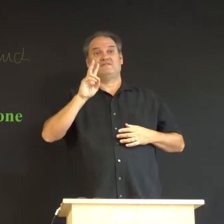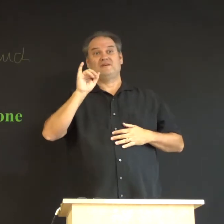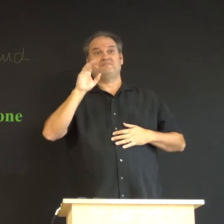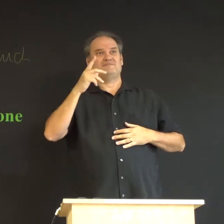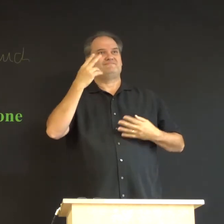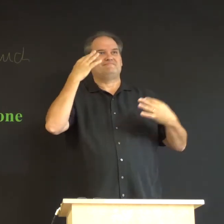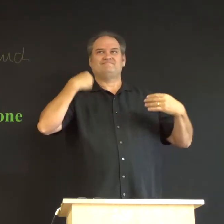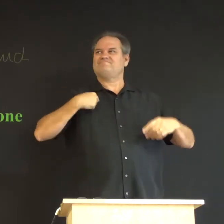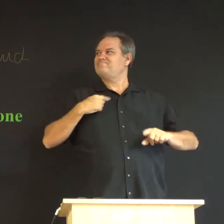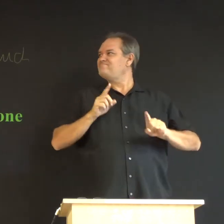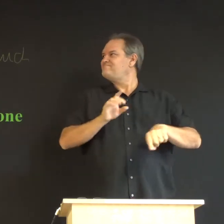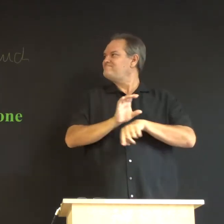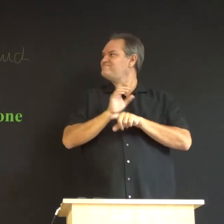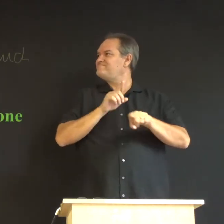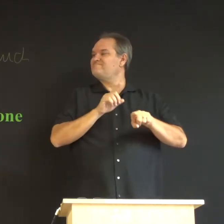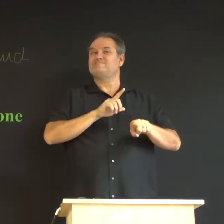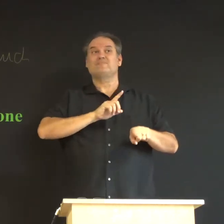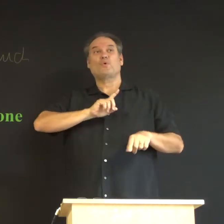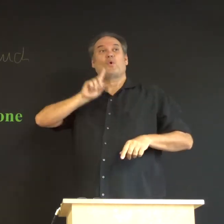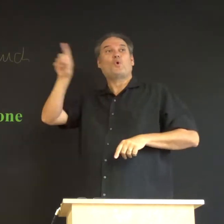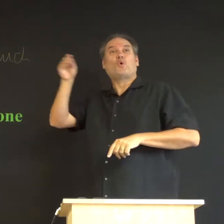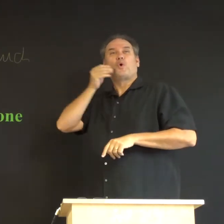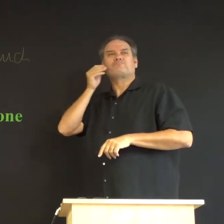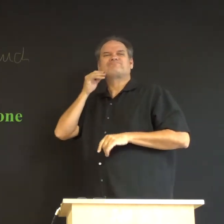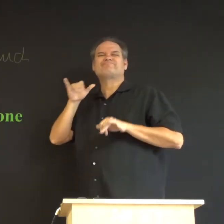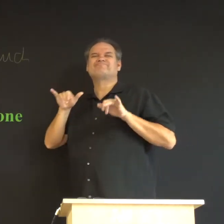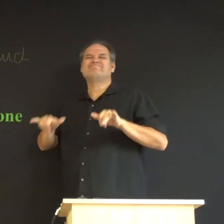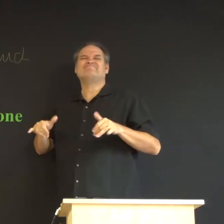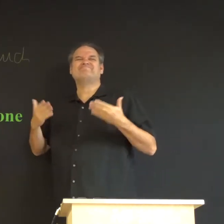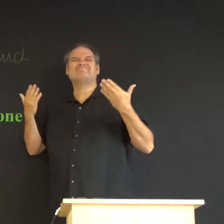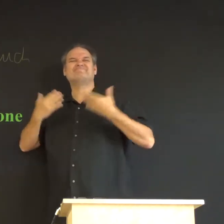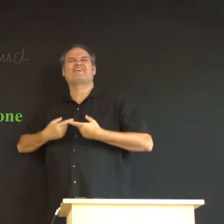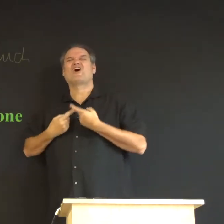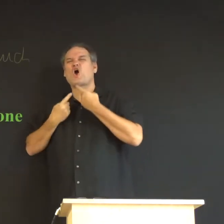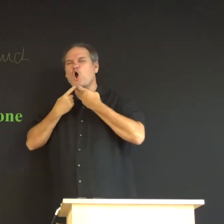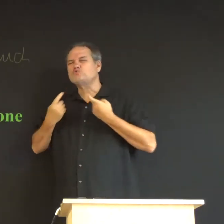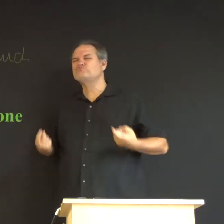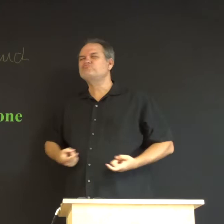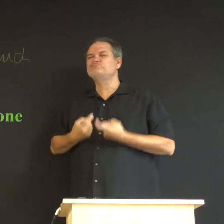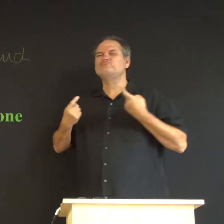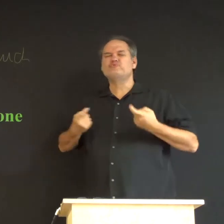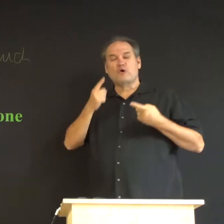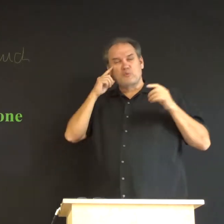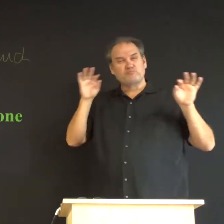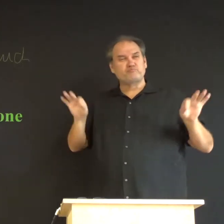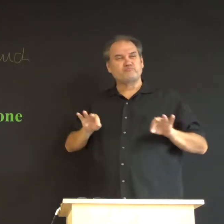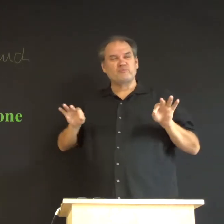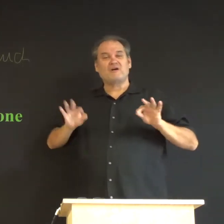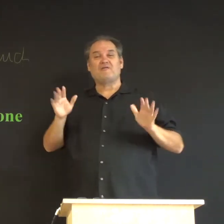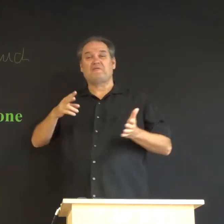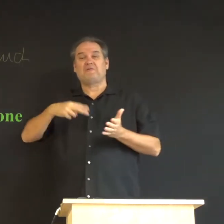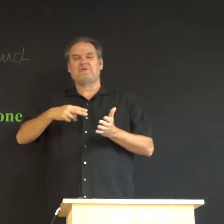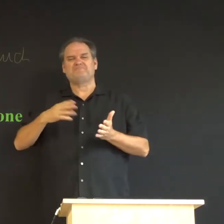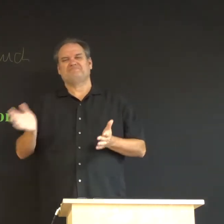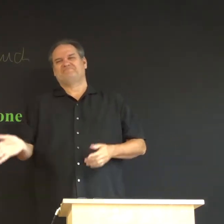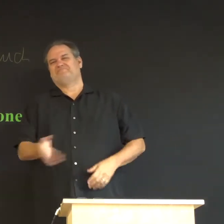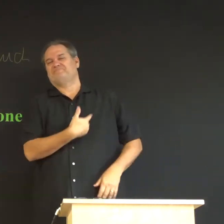the invisible church. There are people who come to church though and go home after and live in their